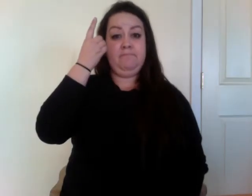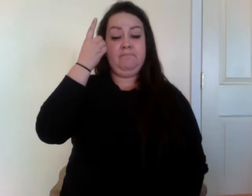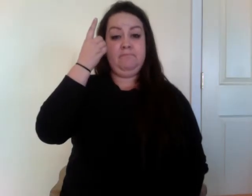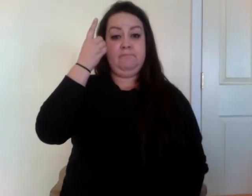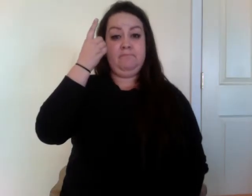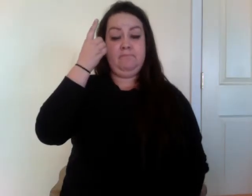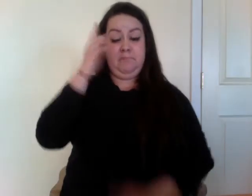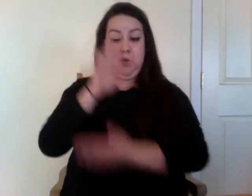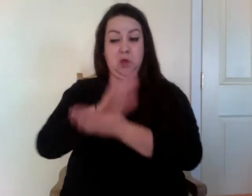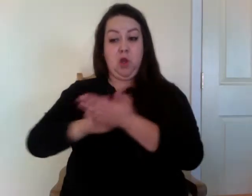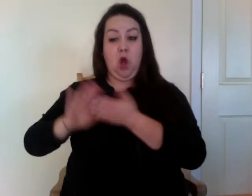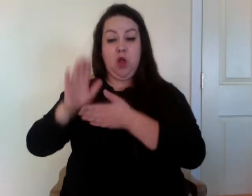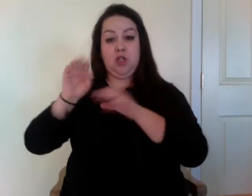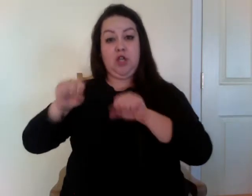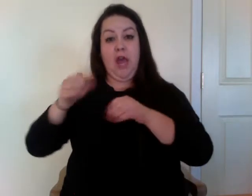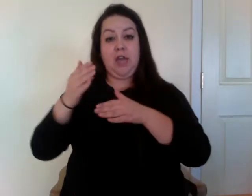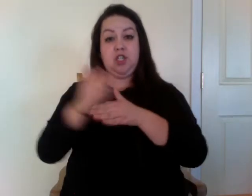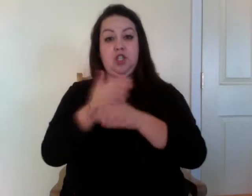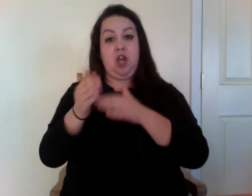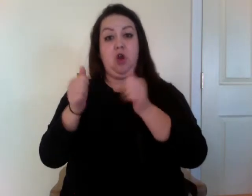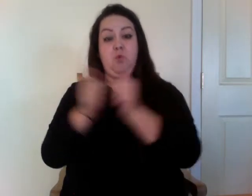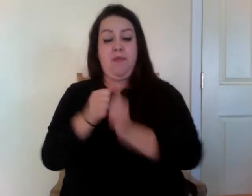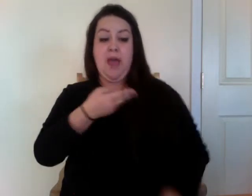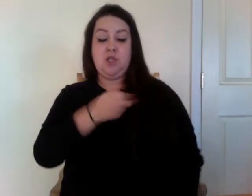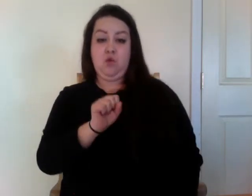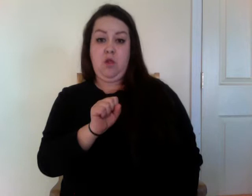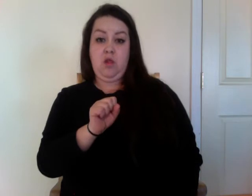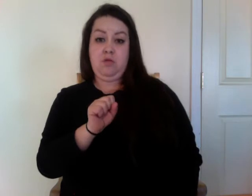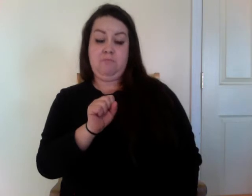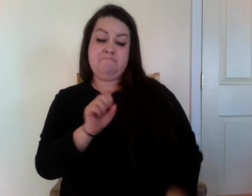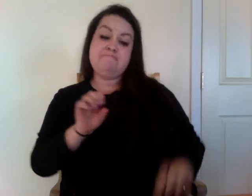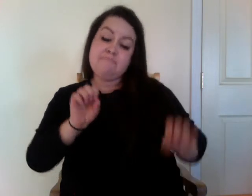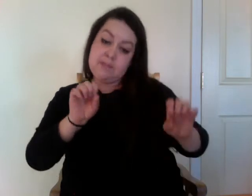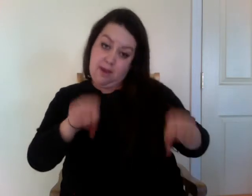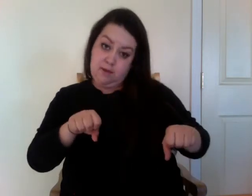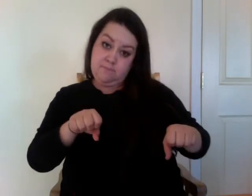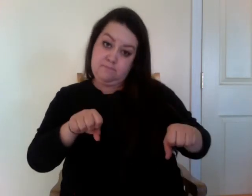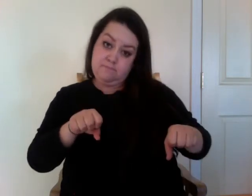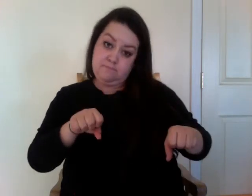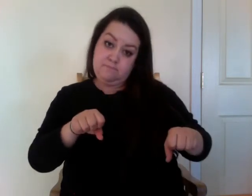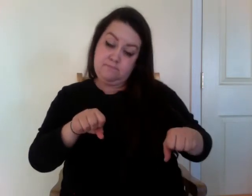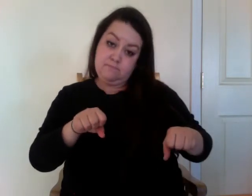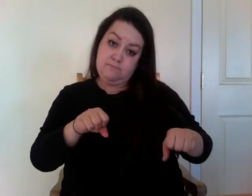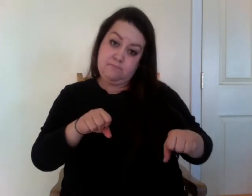share information back to the high school with regards to the student record, and then the high school